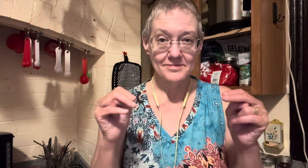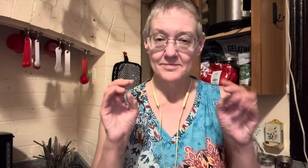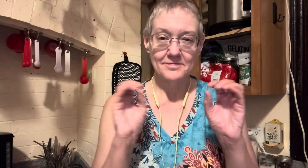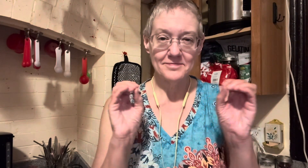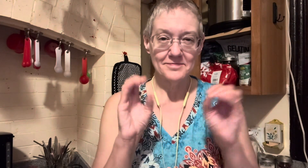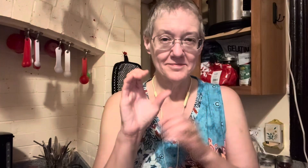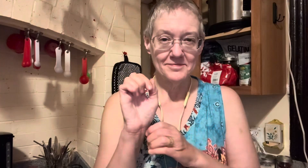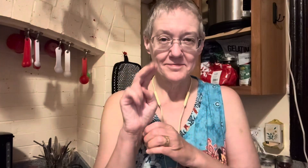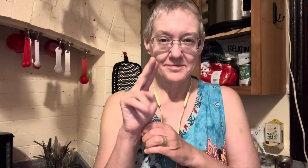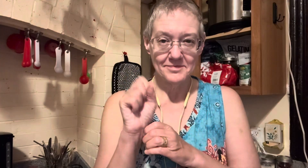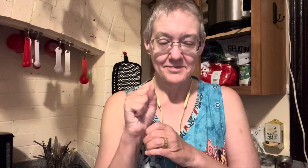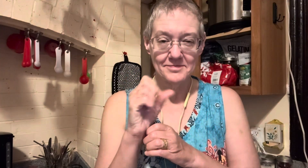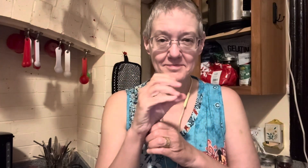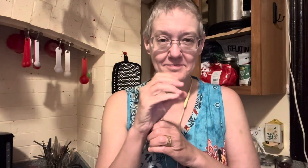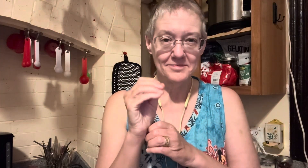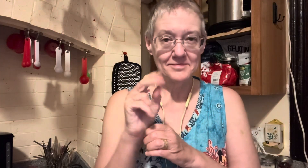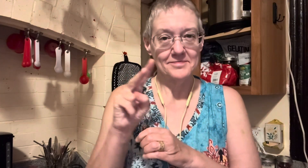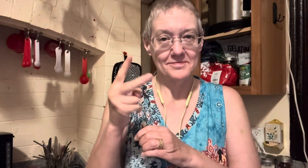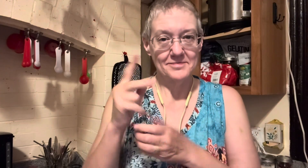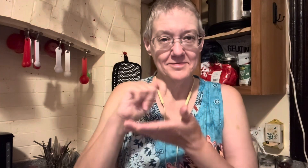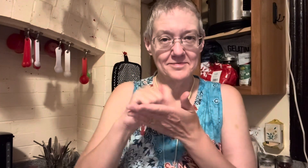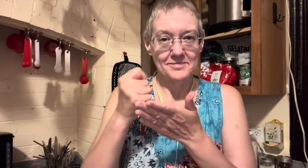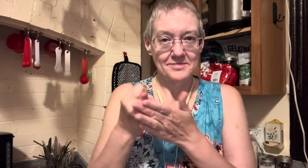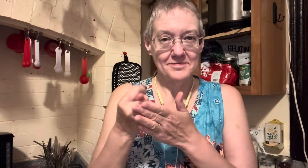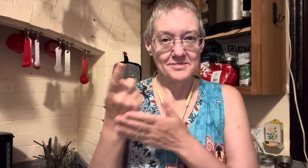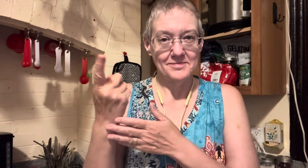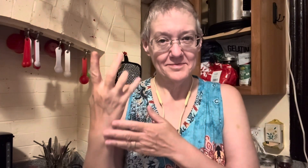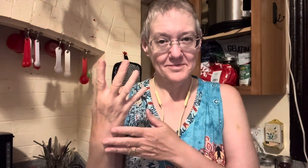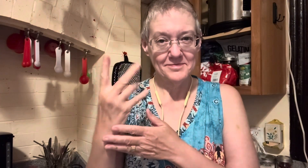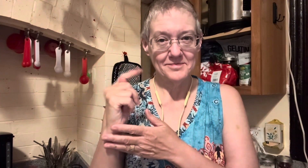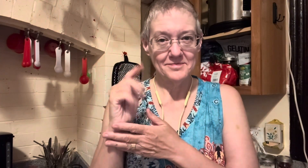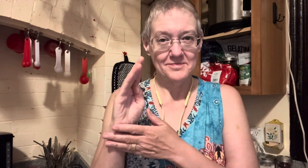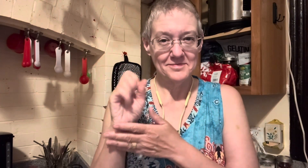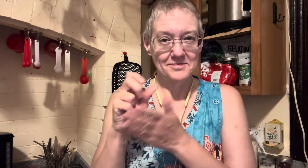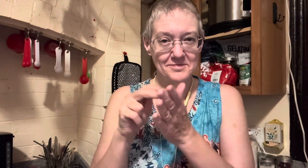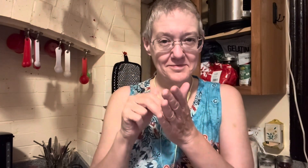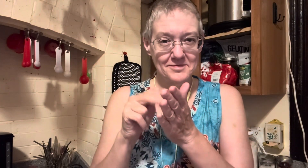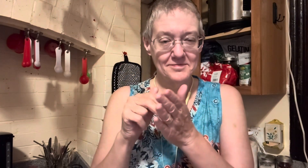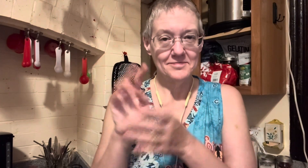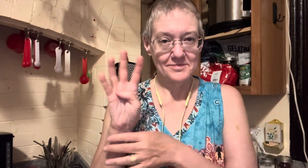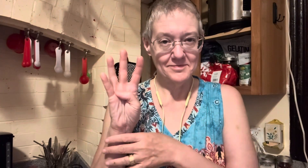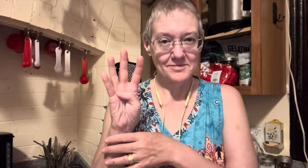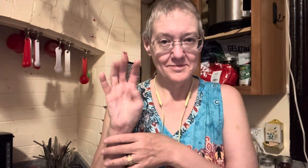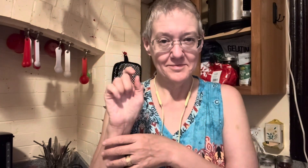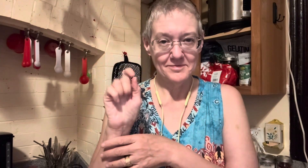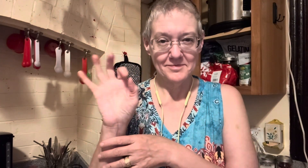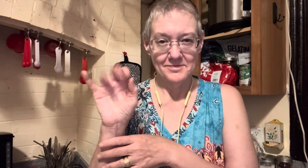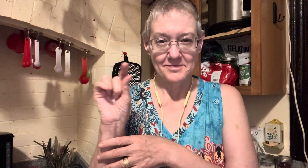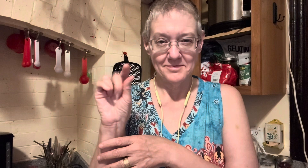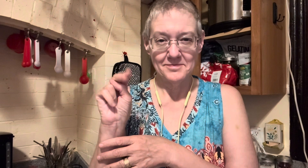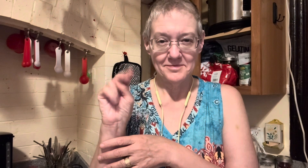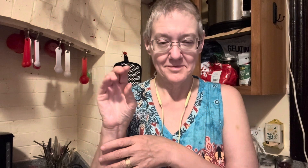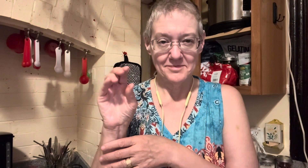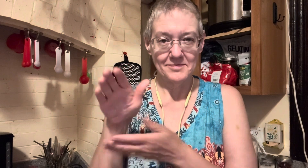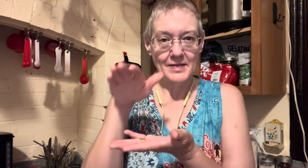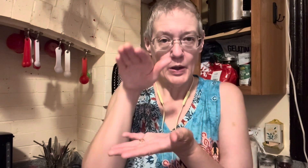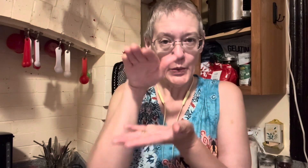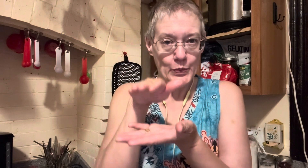The bacon doesn't have any carbs in it. And the second tortilla has 4.9 grams of net carbs. And we're putting the rest of the butter on it. And we're